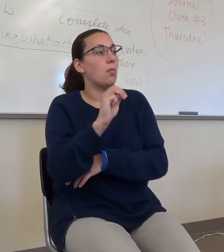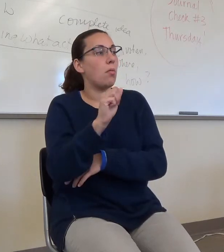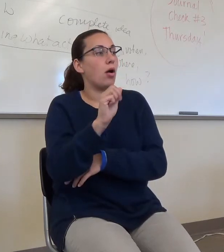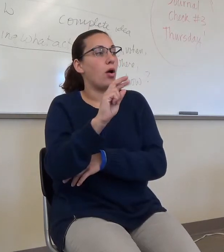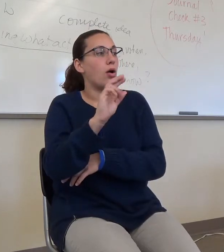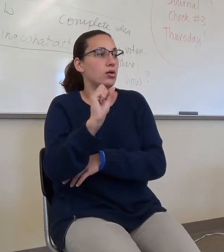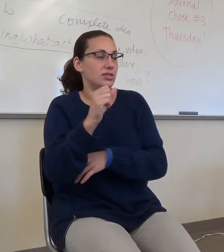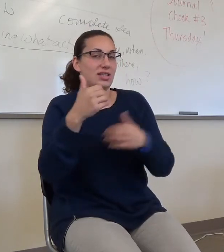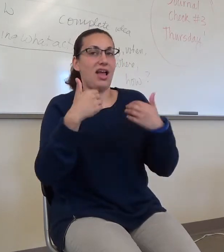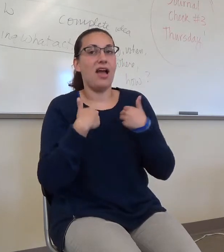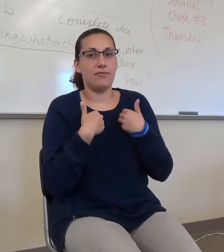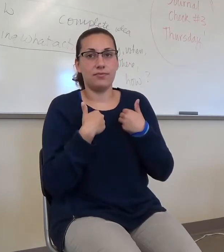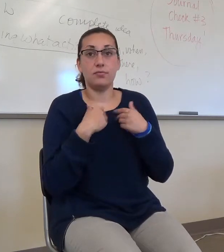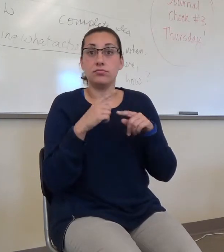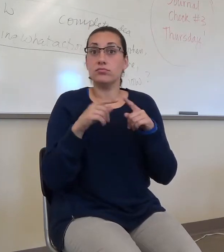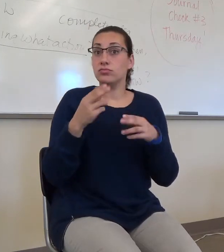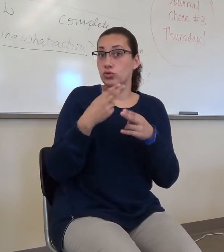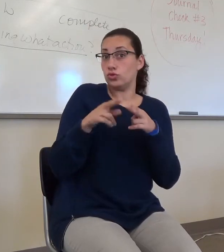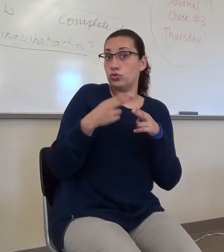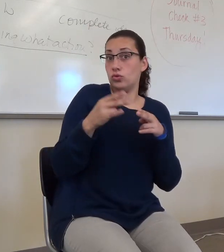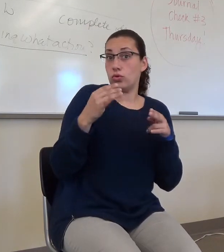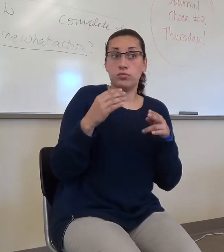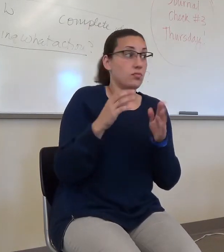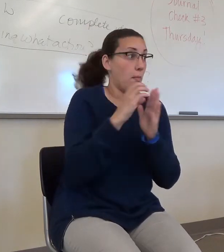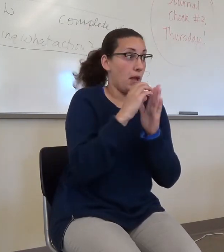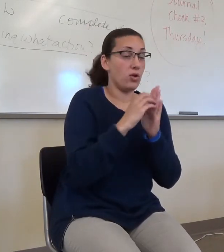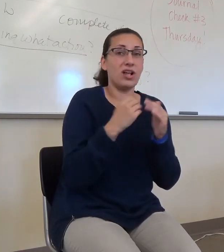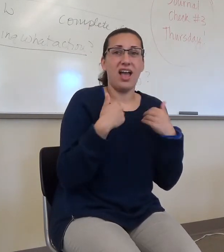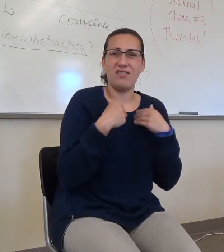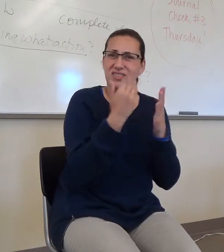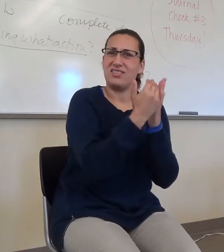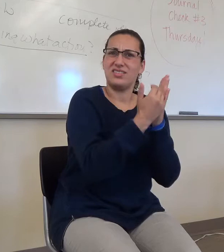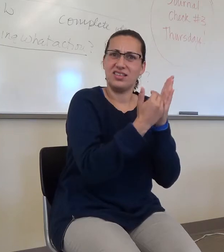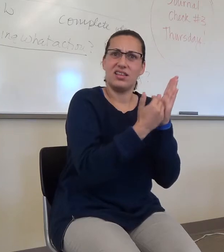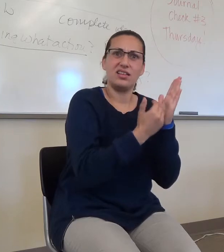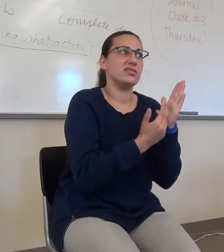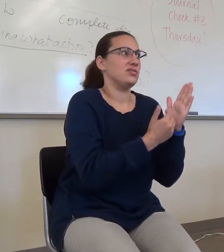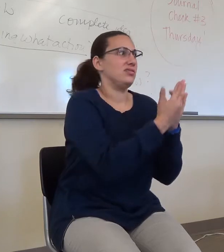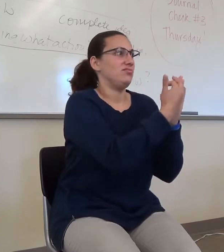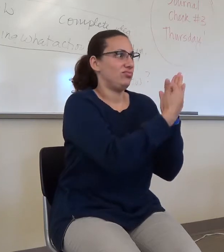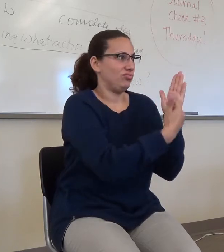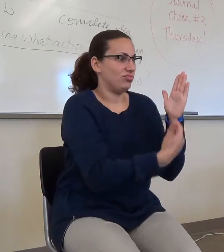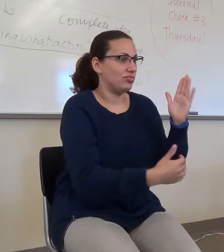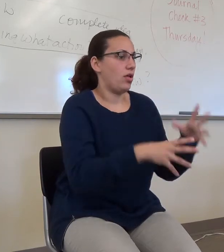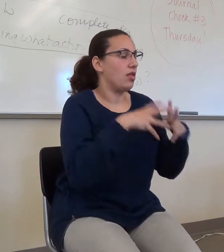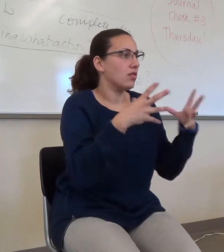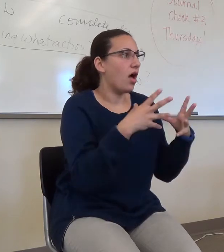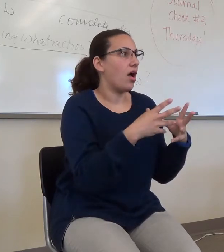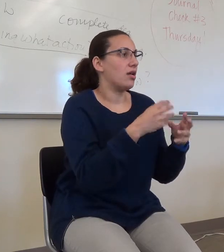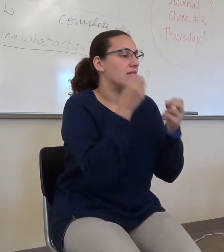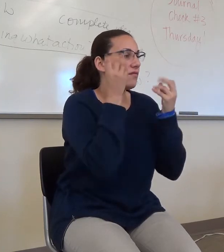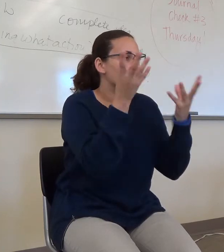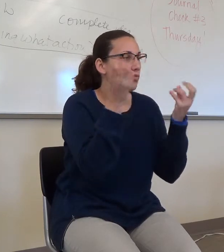short paragraph, it has a long list. It gives us a lot of information. What's the